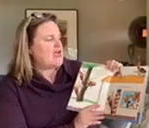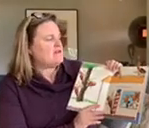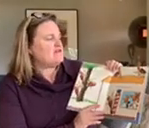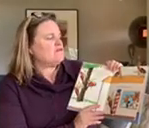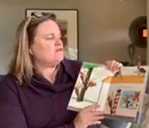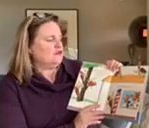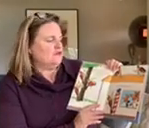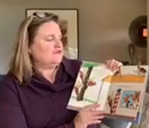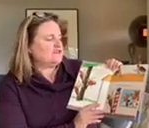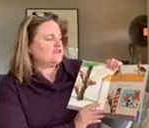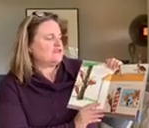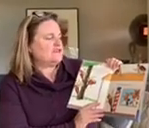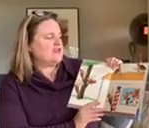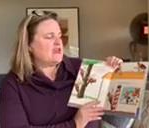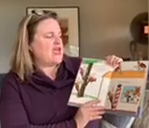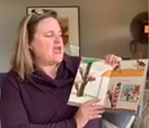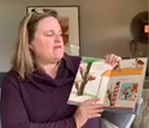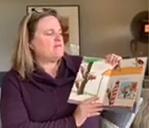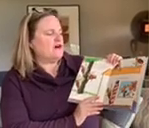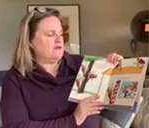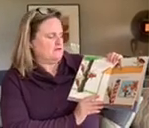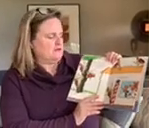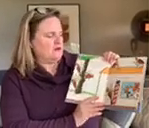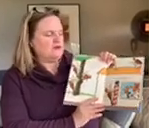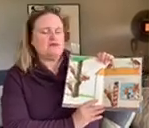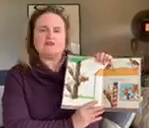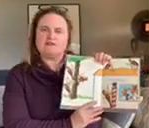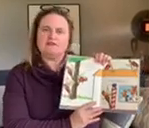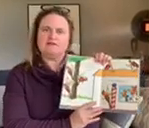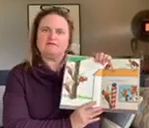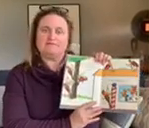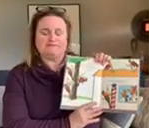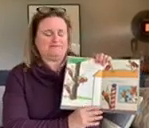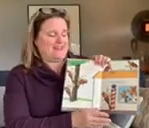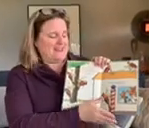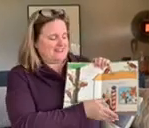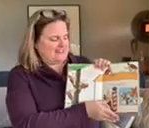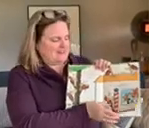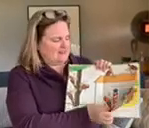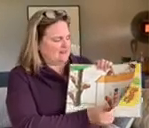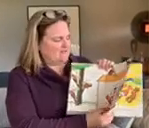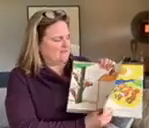and roofs, and barber poles. That's silly.